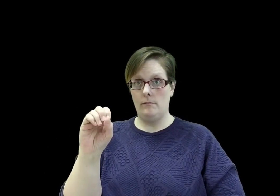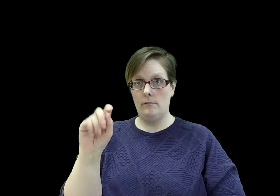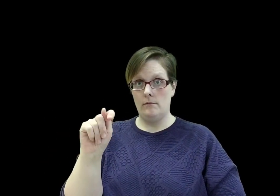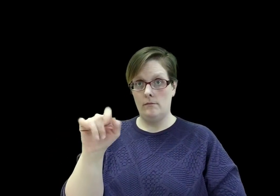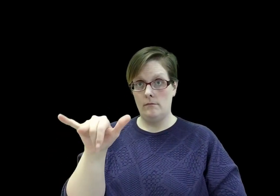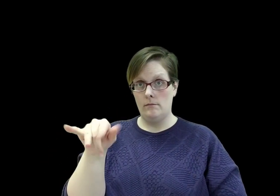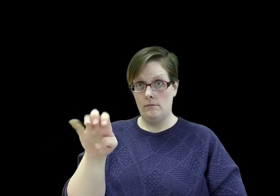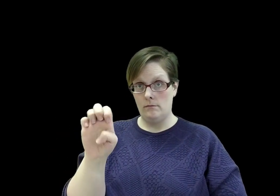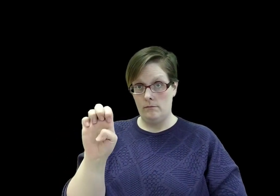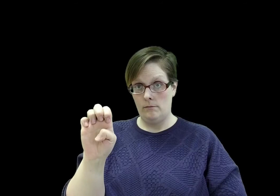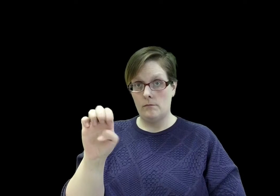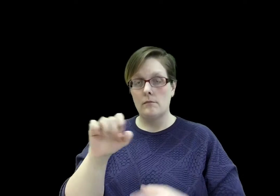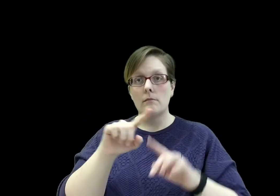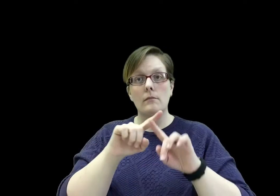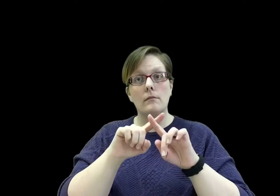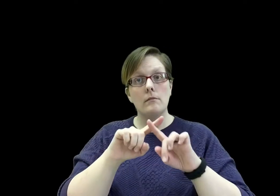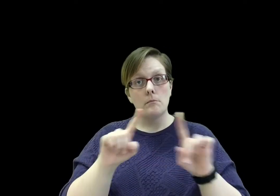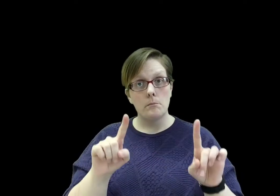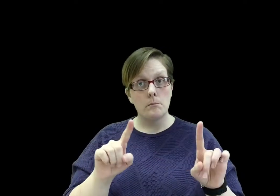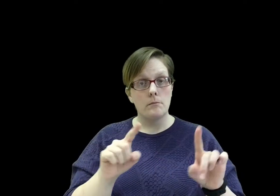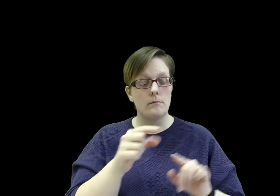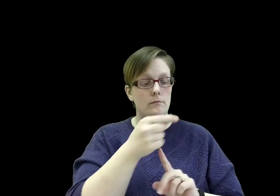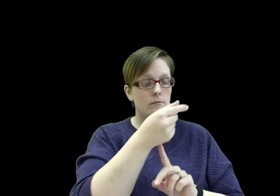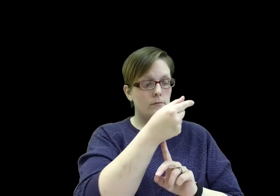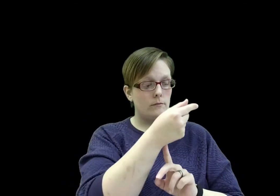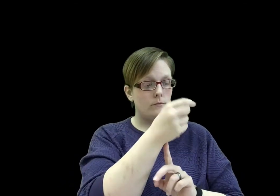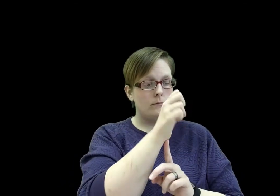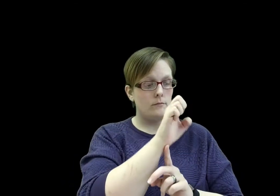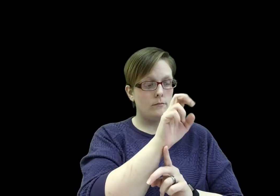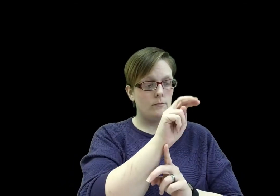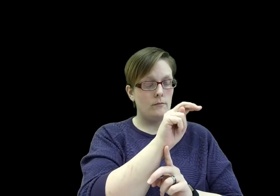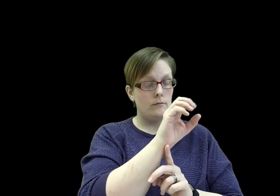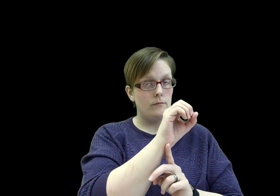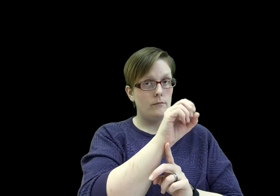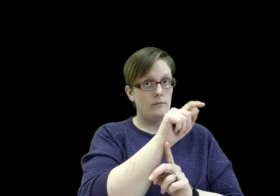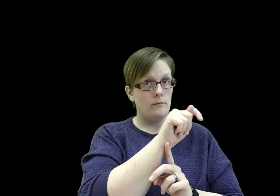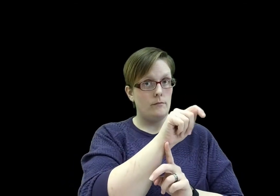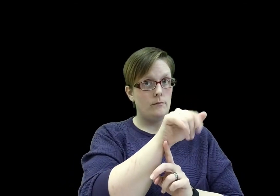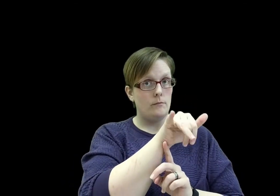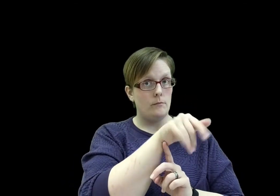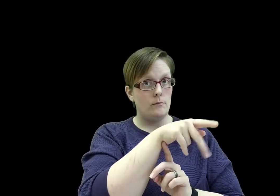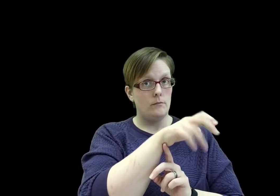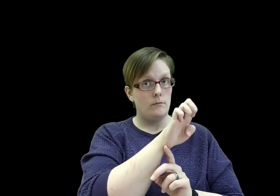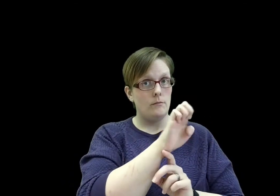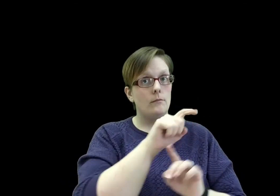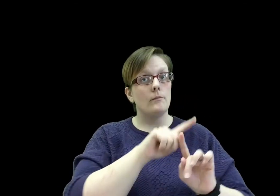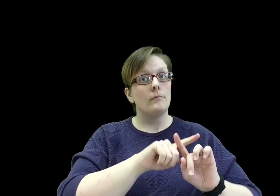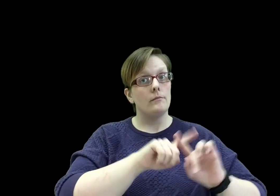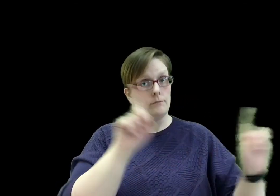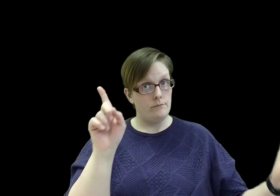same phenotype. However, their genotype is still different.